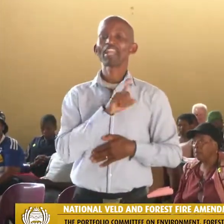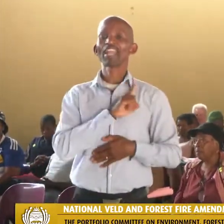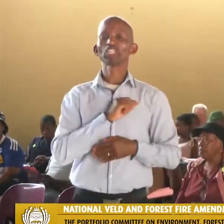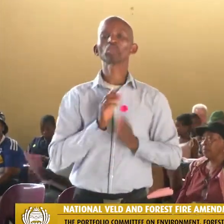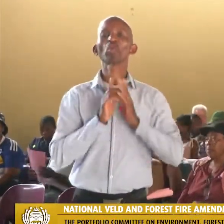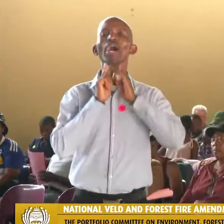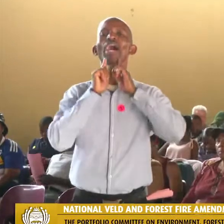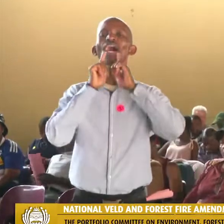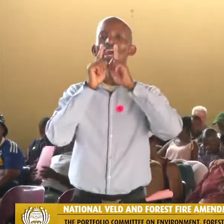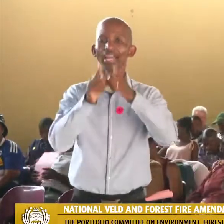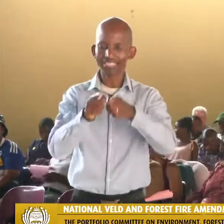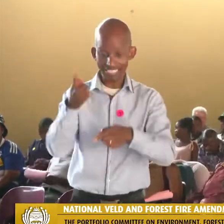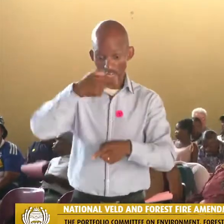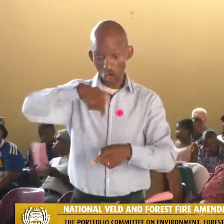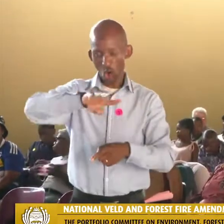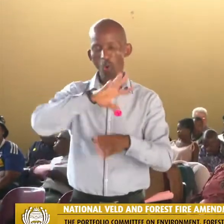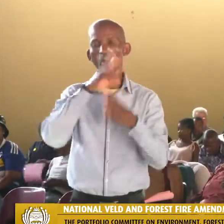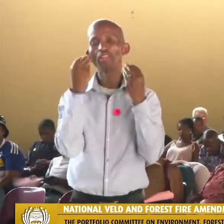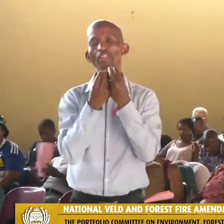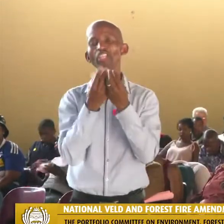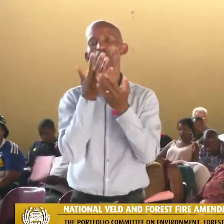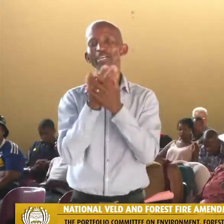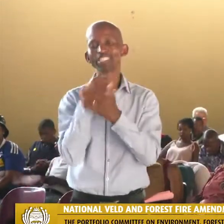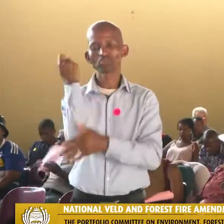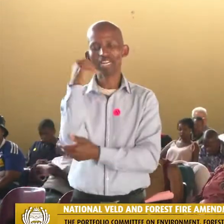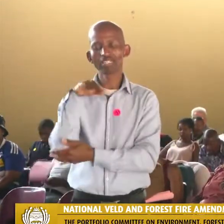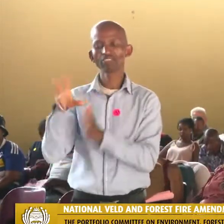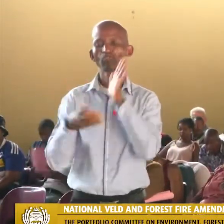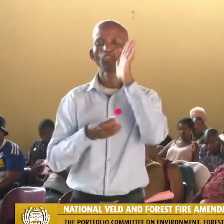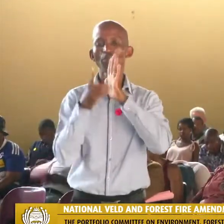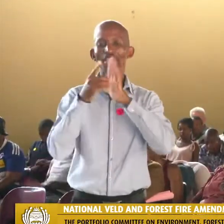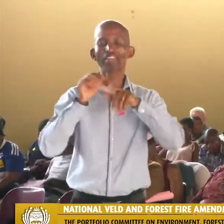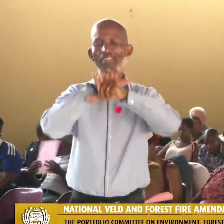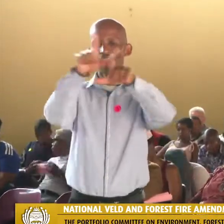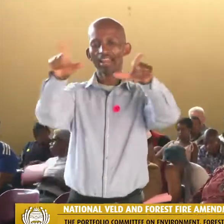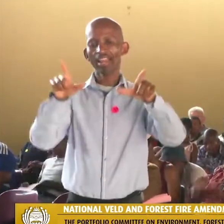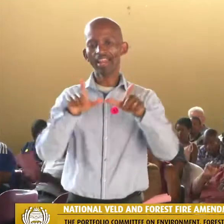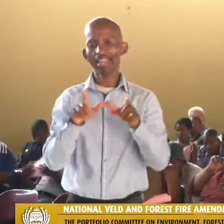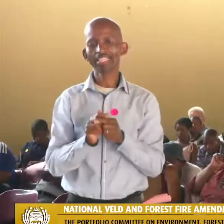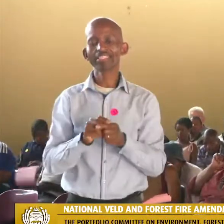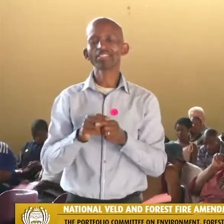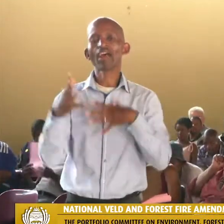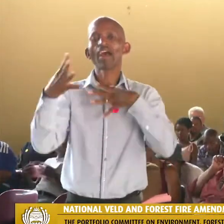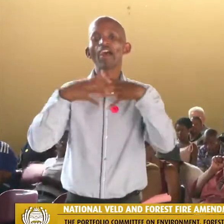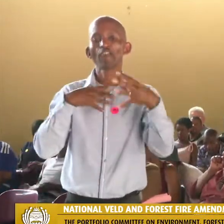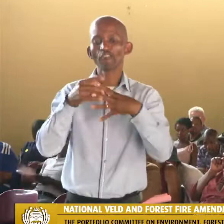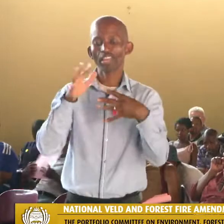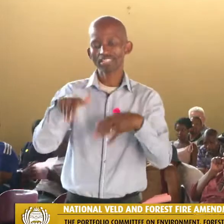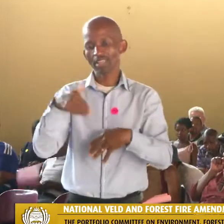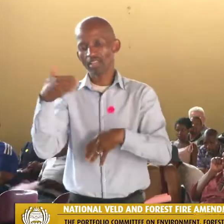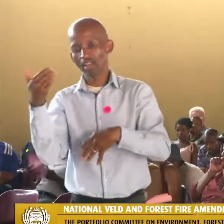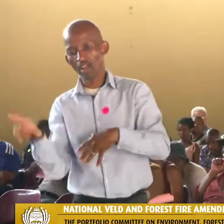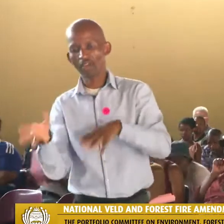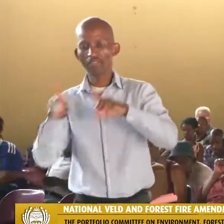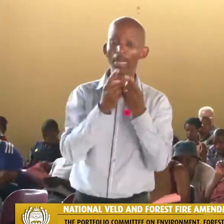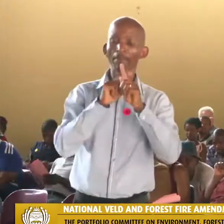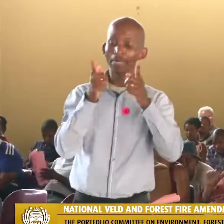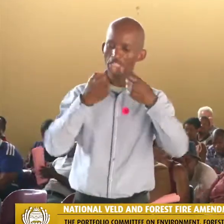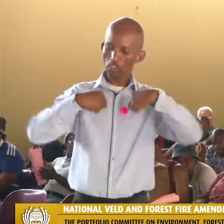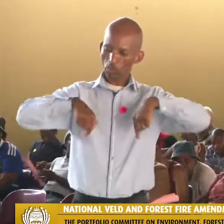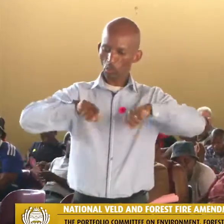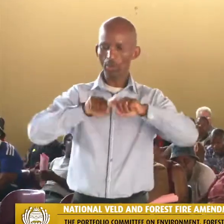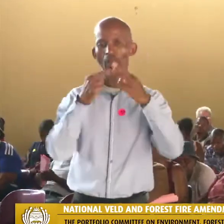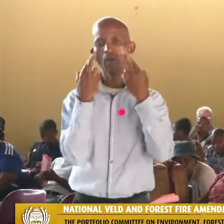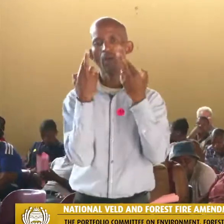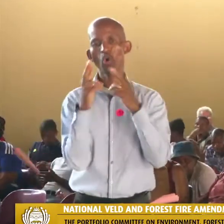dilo tse tshwantse di arabiwe ke di rural development, land affairs, whatsoever other departments. The But farmers we will-